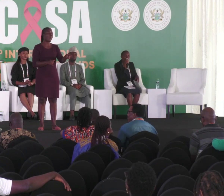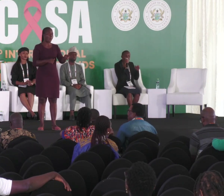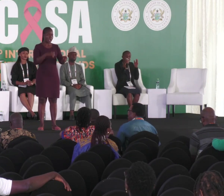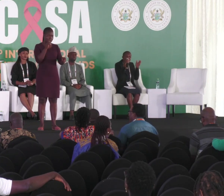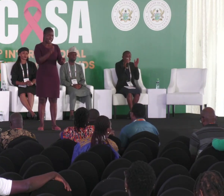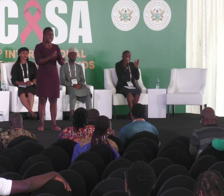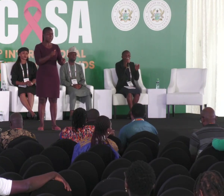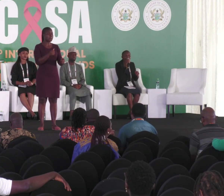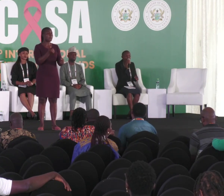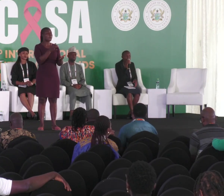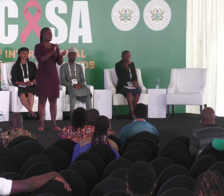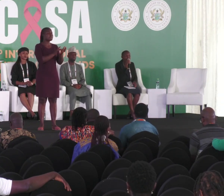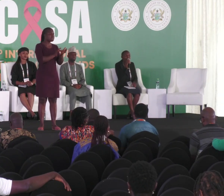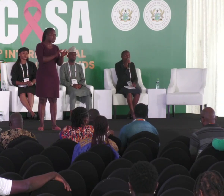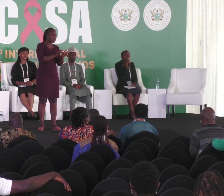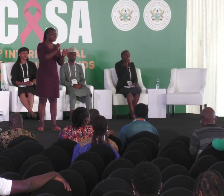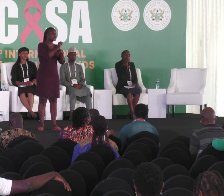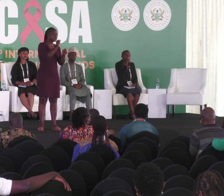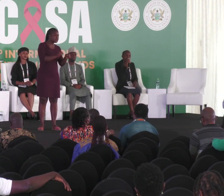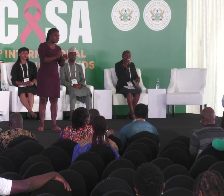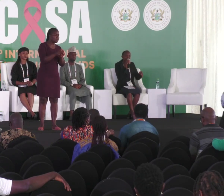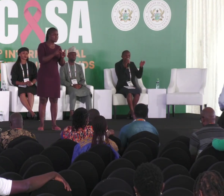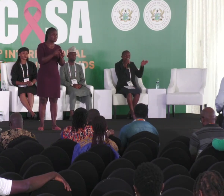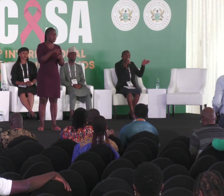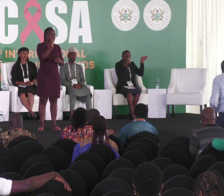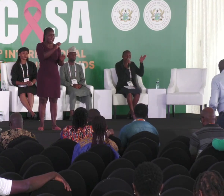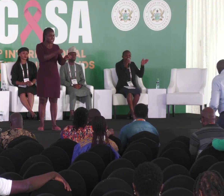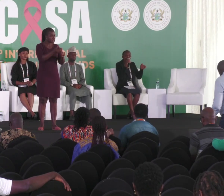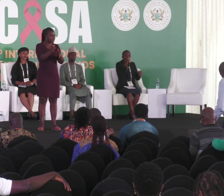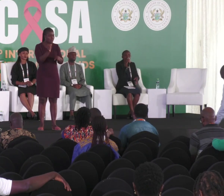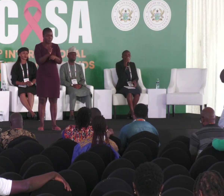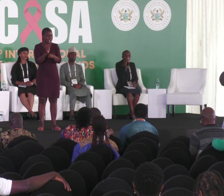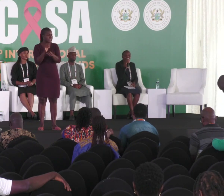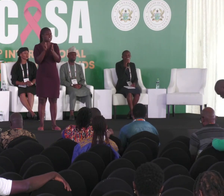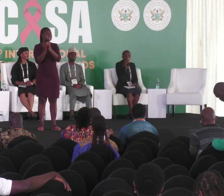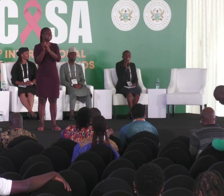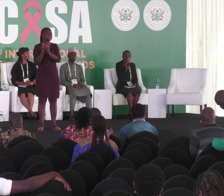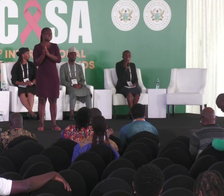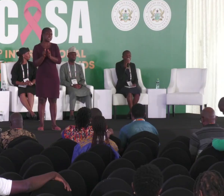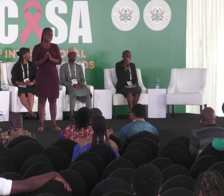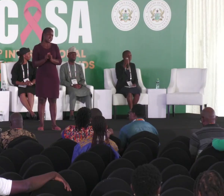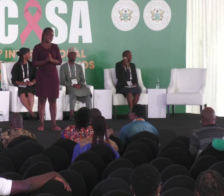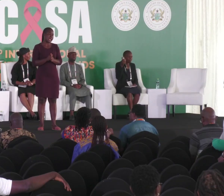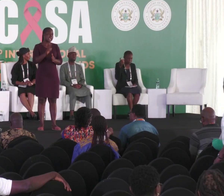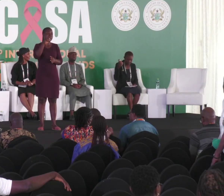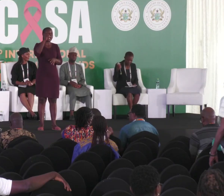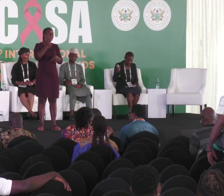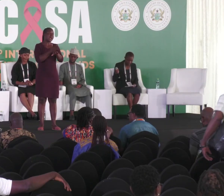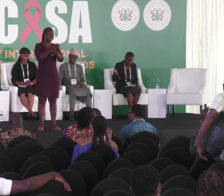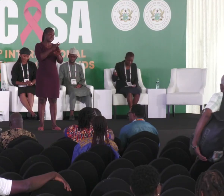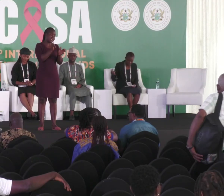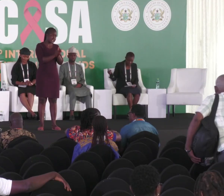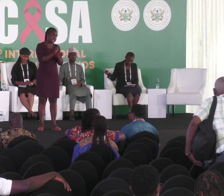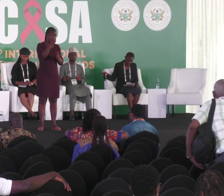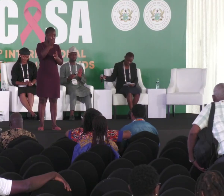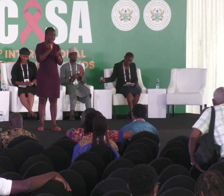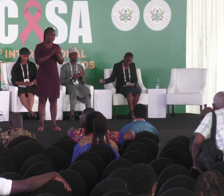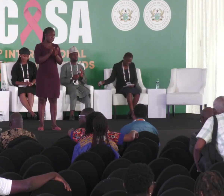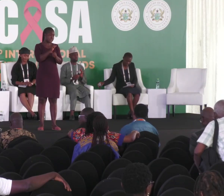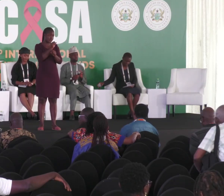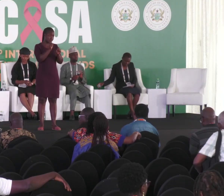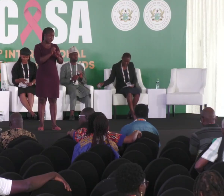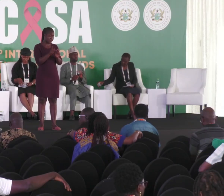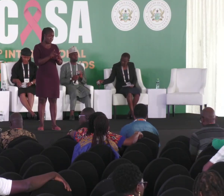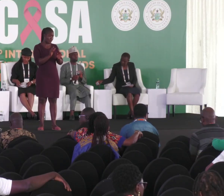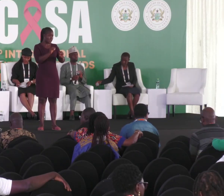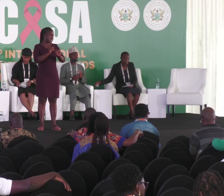also showed some interest to take the route of pharmacy-based PrEP. All right, thank you. We just